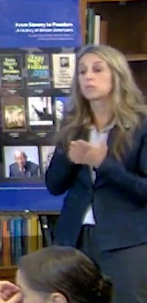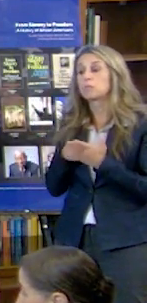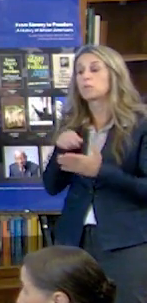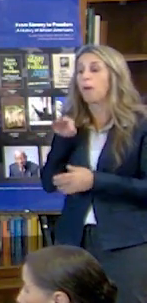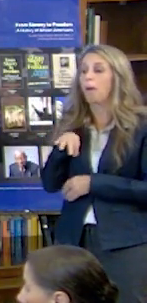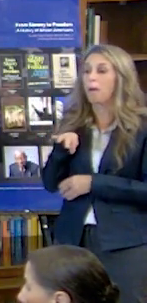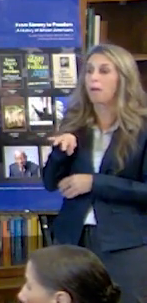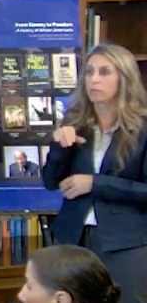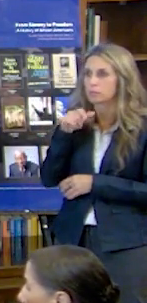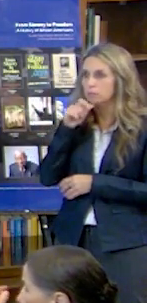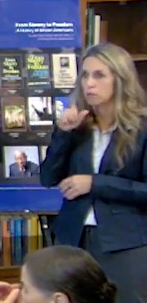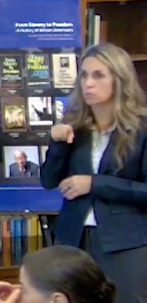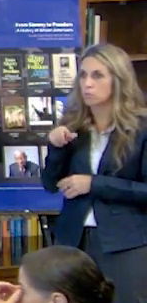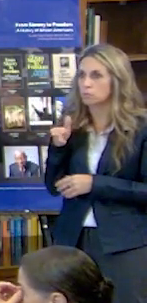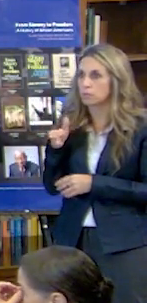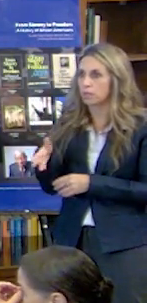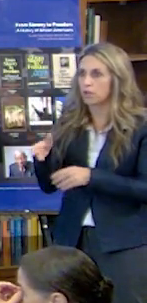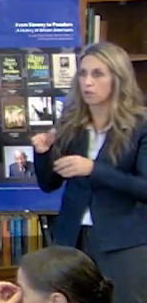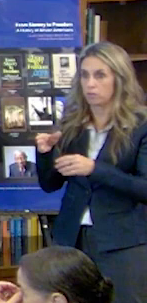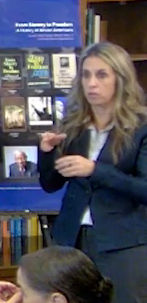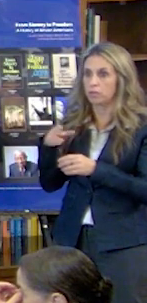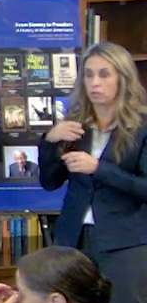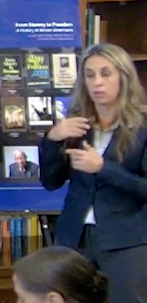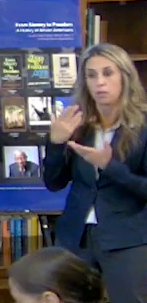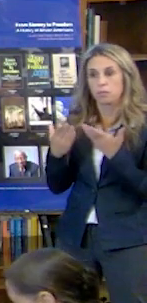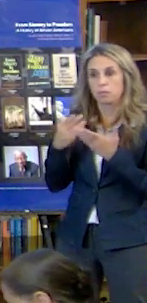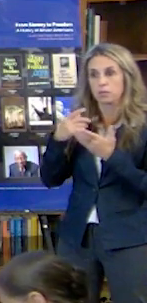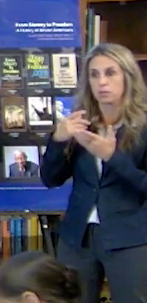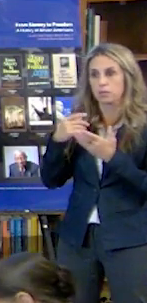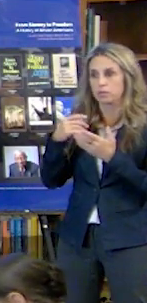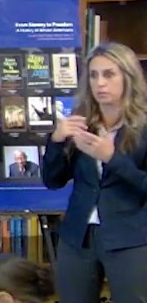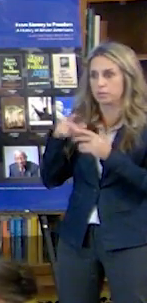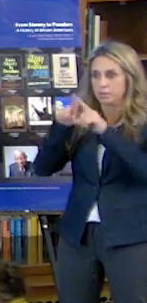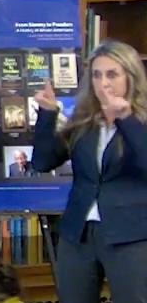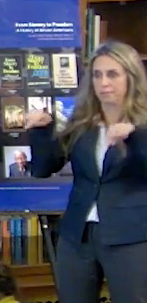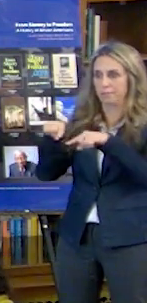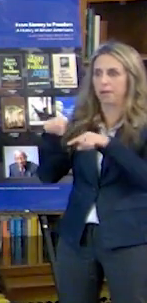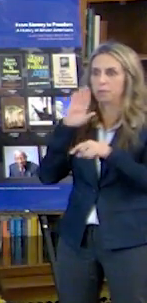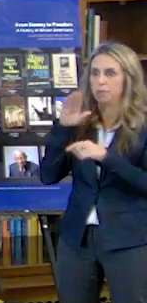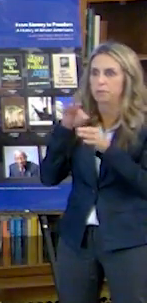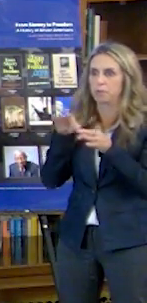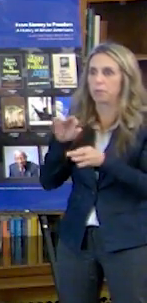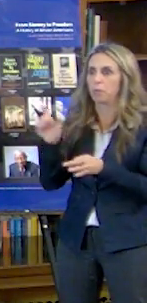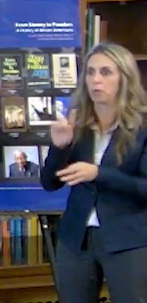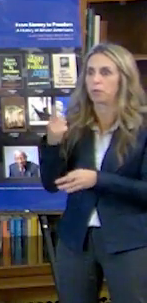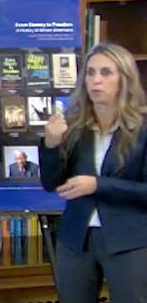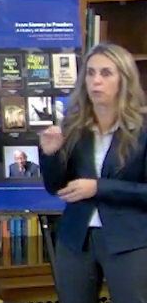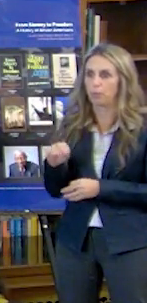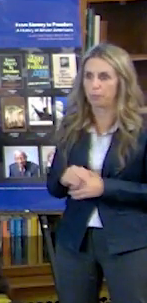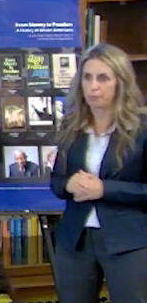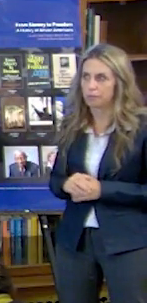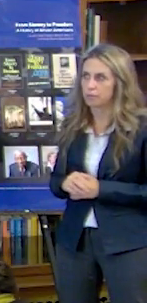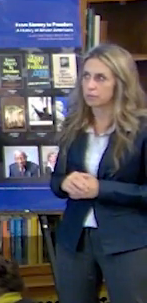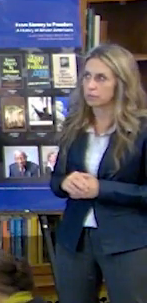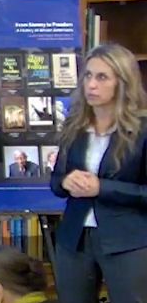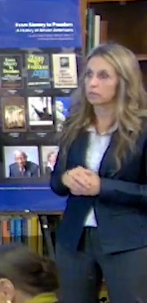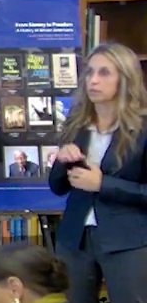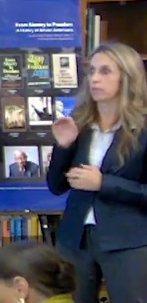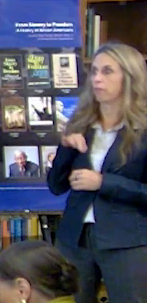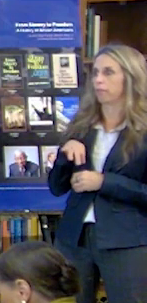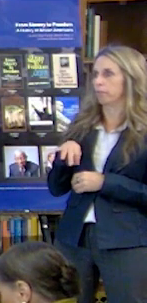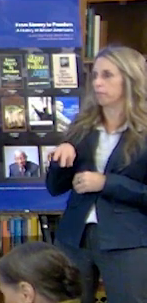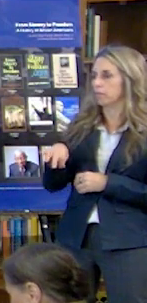be there there aren't signs that will tell you what a building is right that's something the institutions do in terms of security and to keep people off the